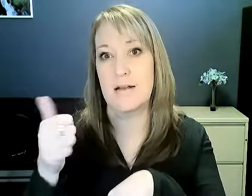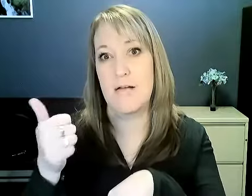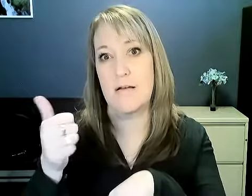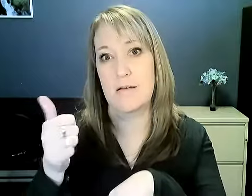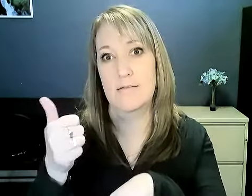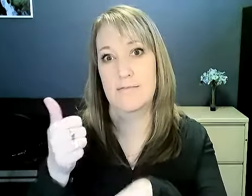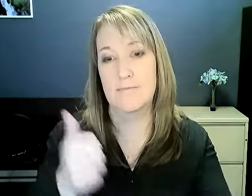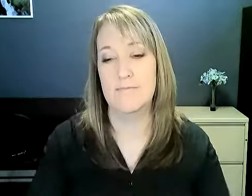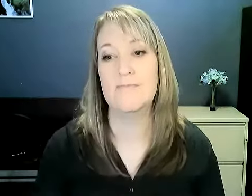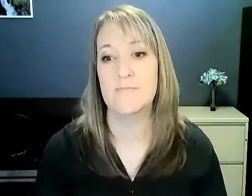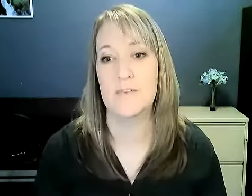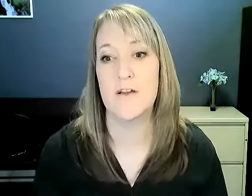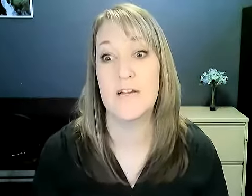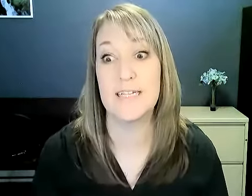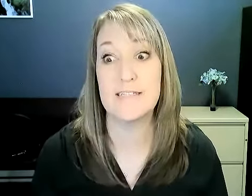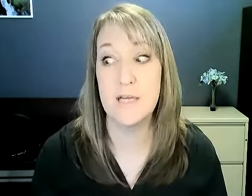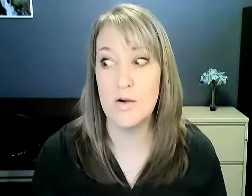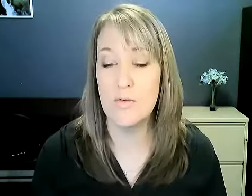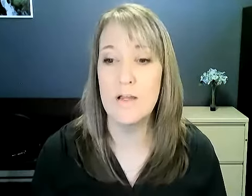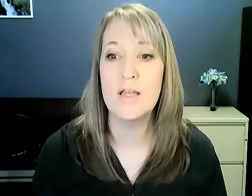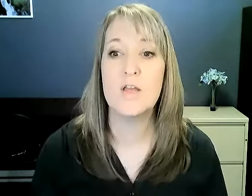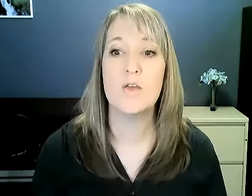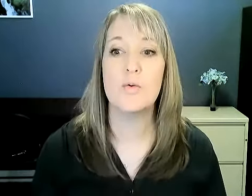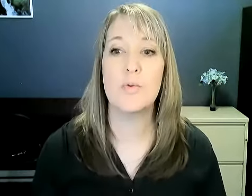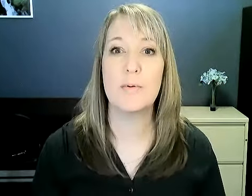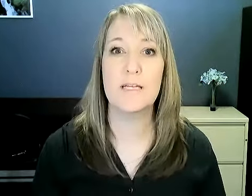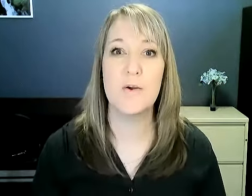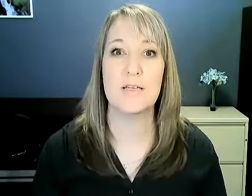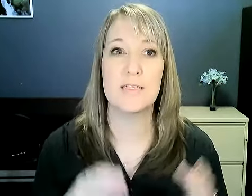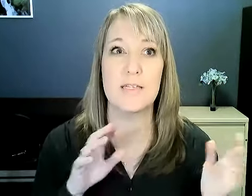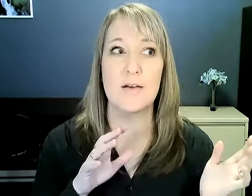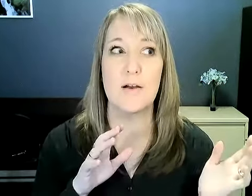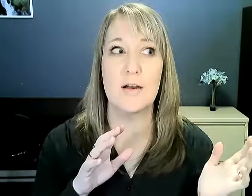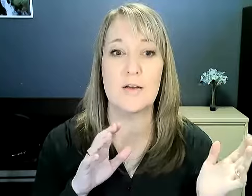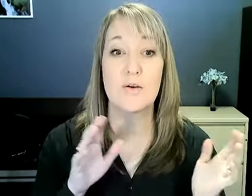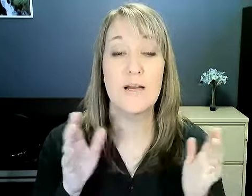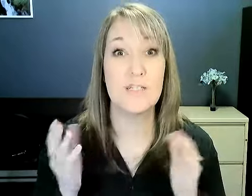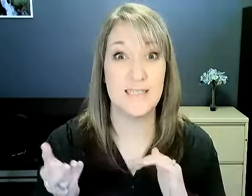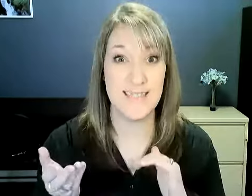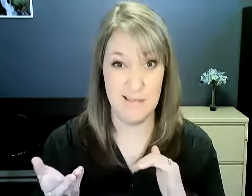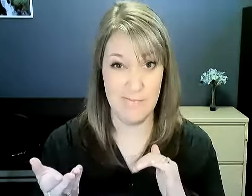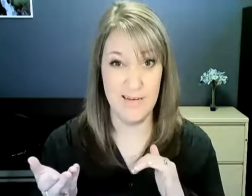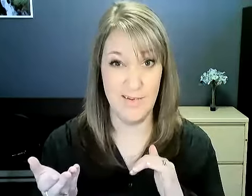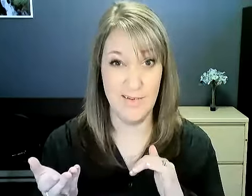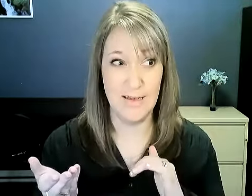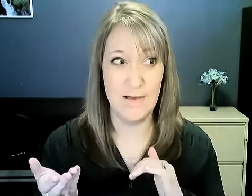o'clock. All right, so you probably noticed that there are questions in the middle of